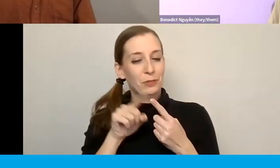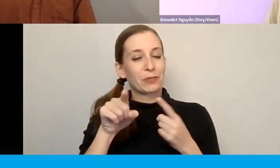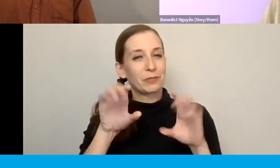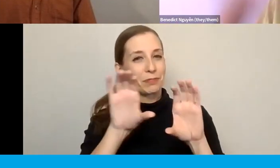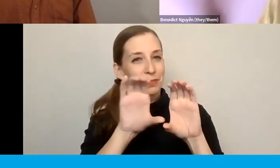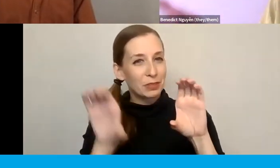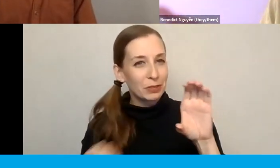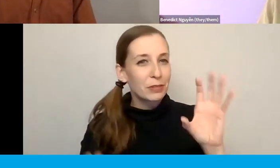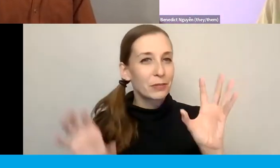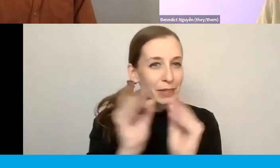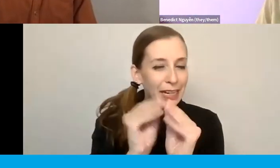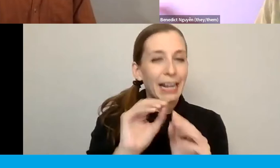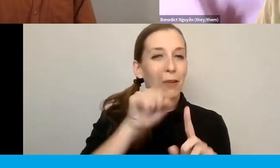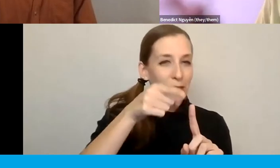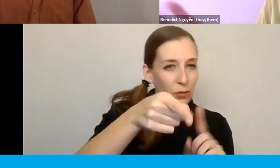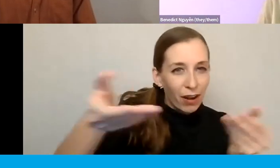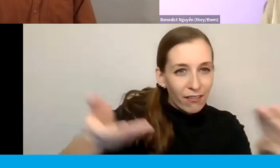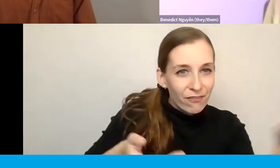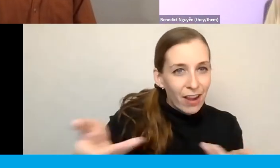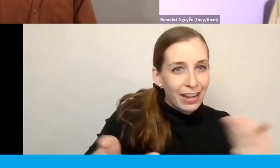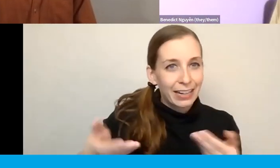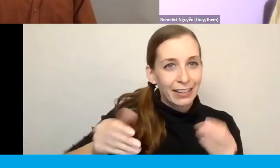own, like not